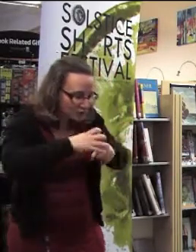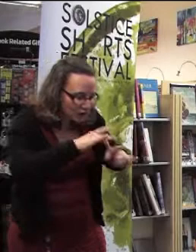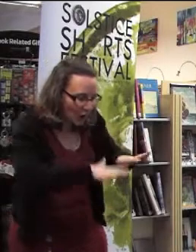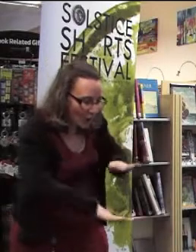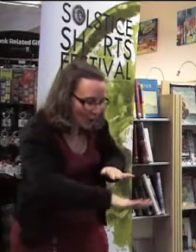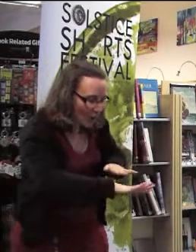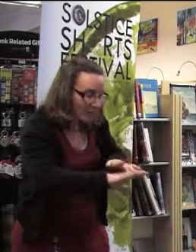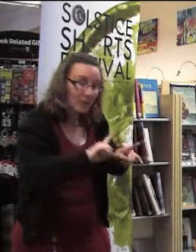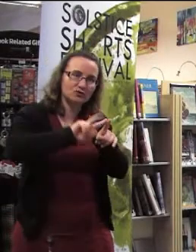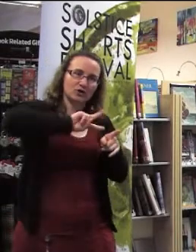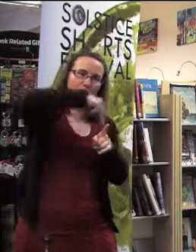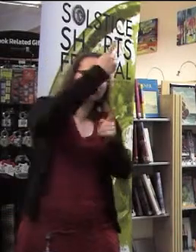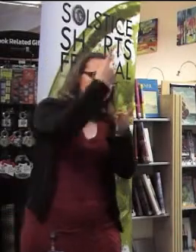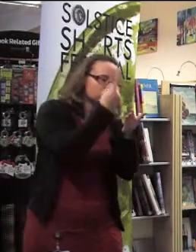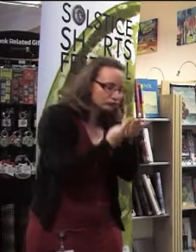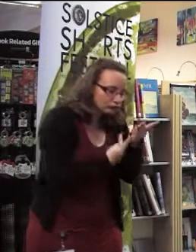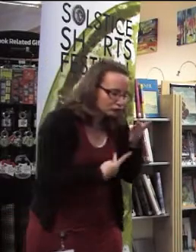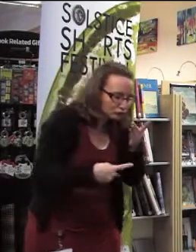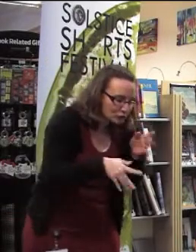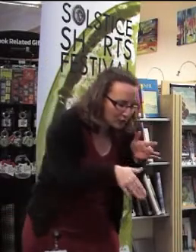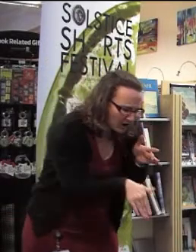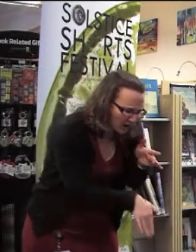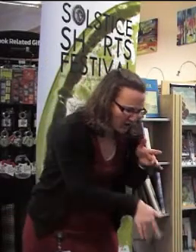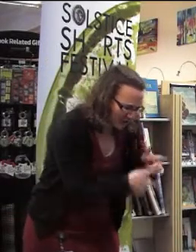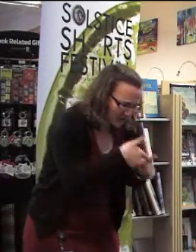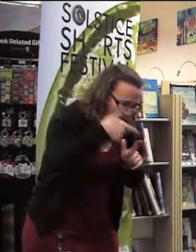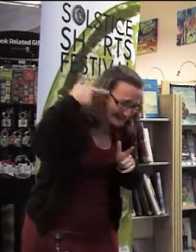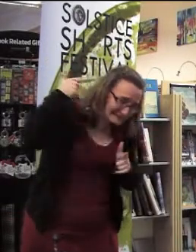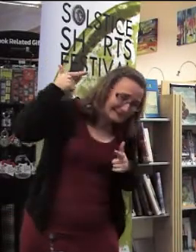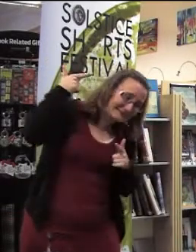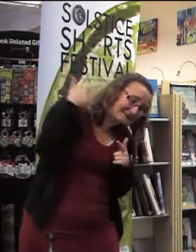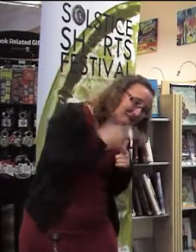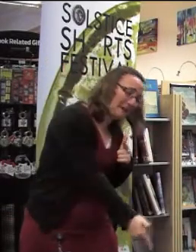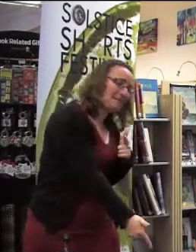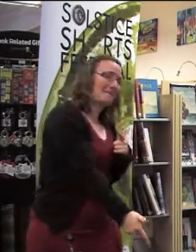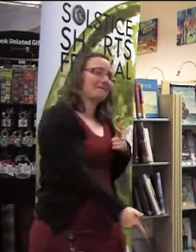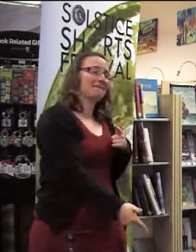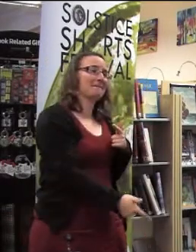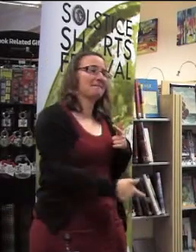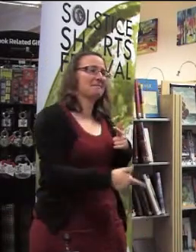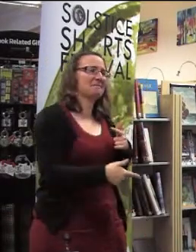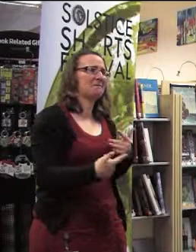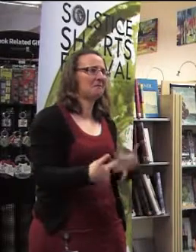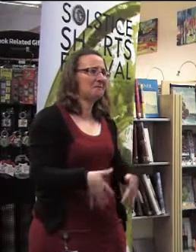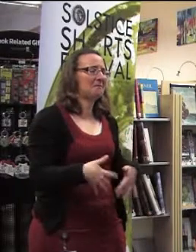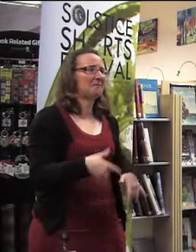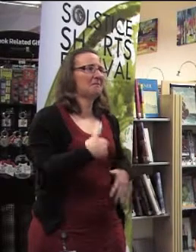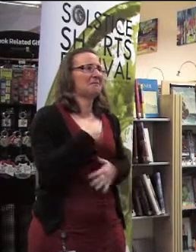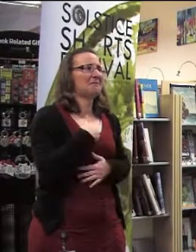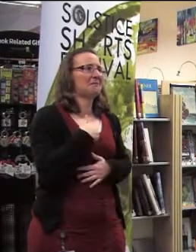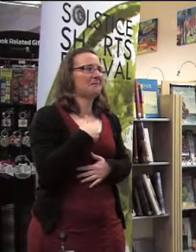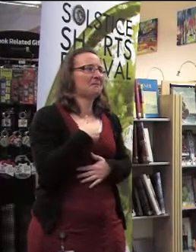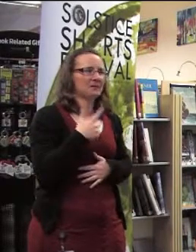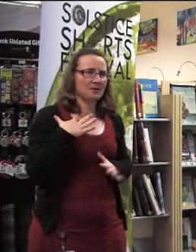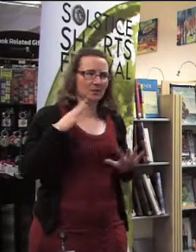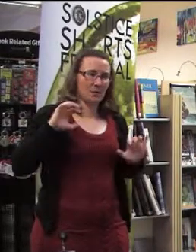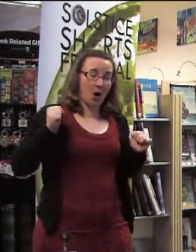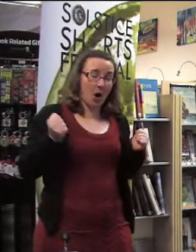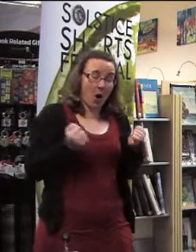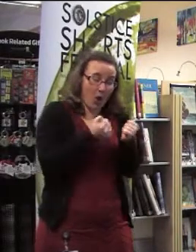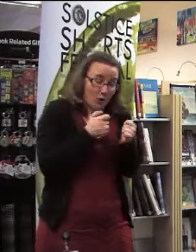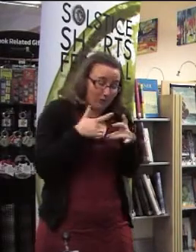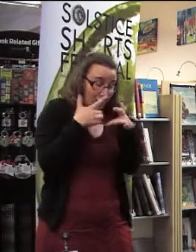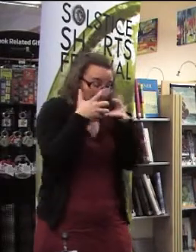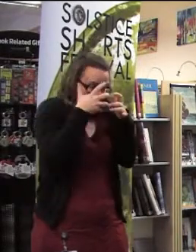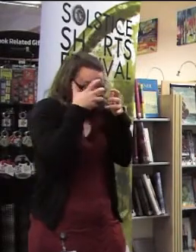realised it was just an illusion, and the pool was massively deep. The cold made our scalps contract, and my skin